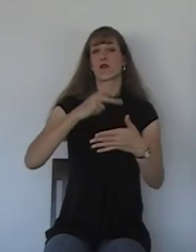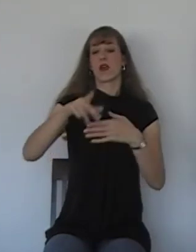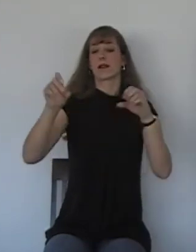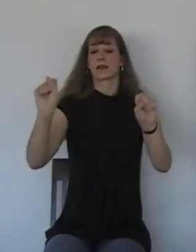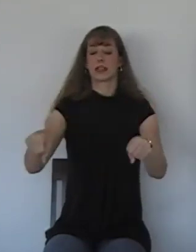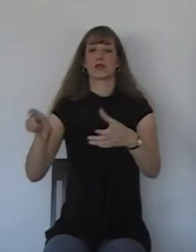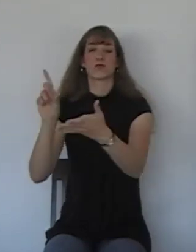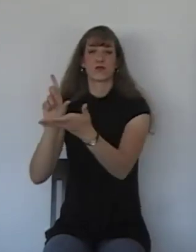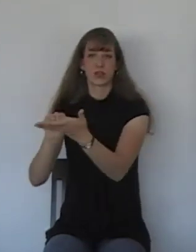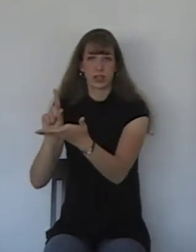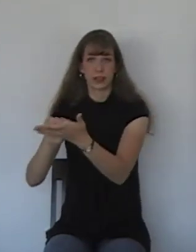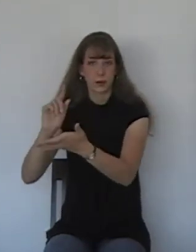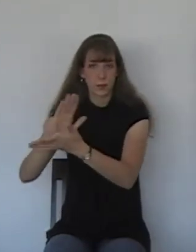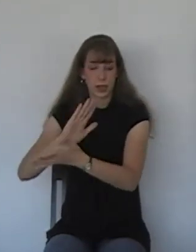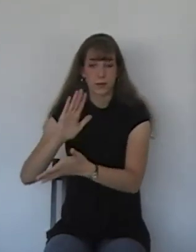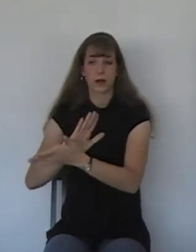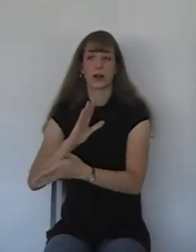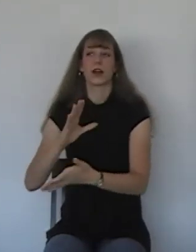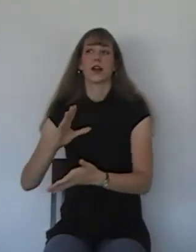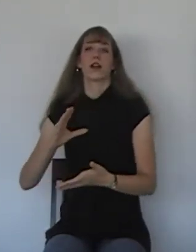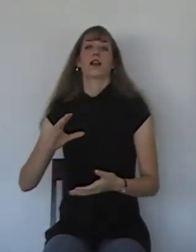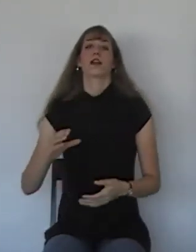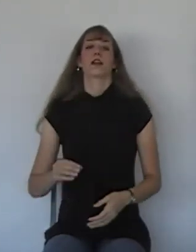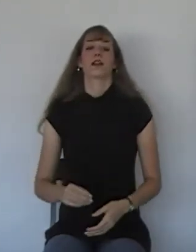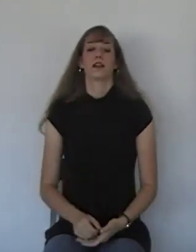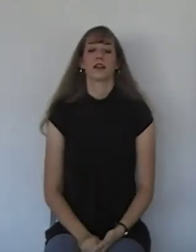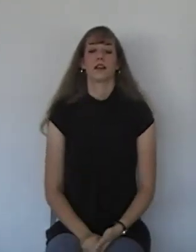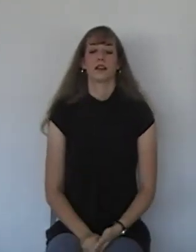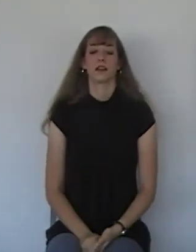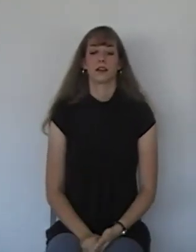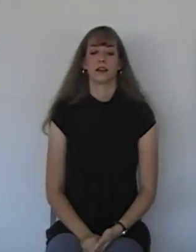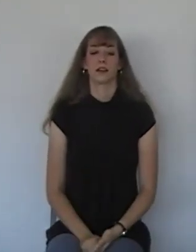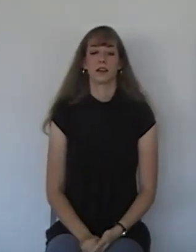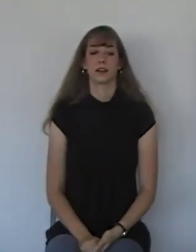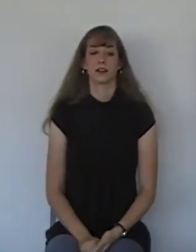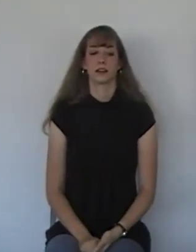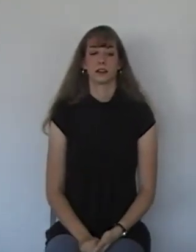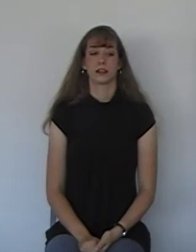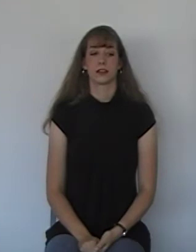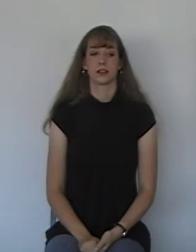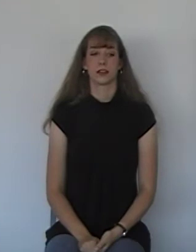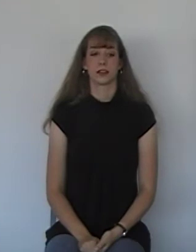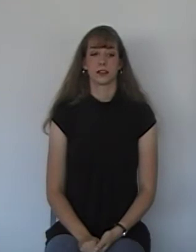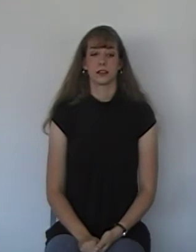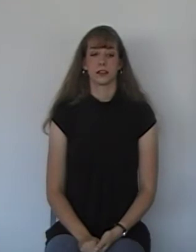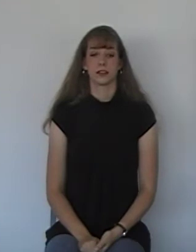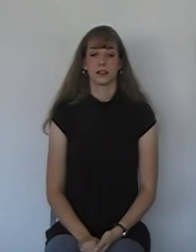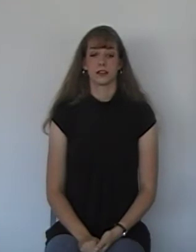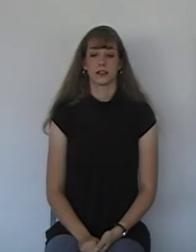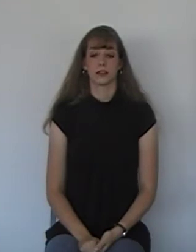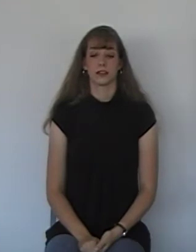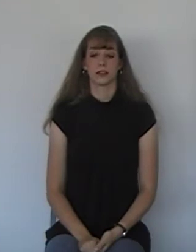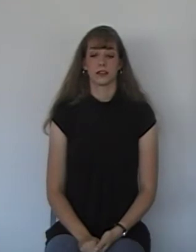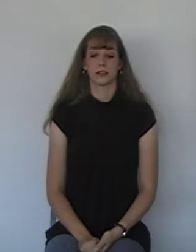Once the story is actually in the paper, the editor will go in and design the story in the computer to fit the space that is